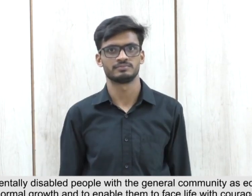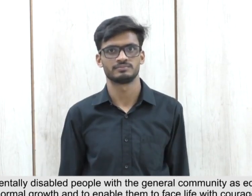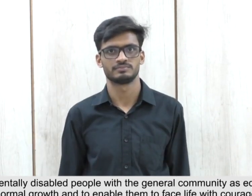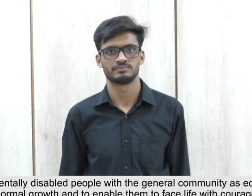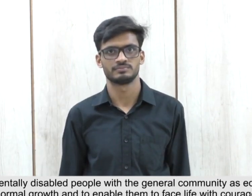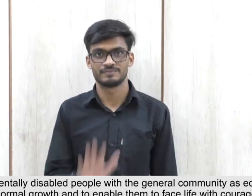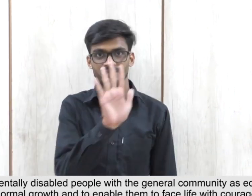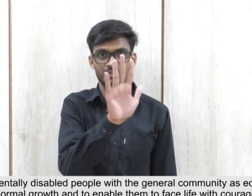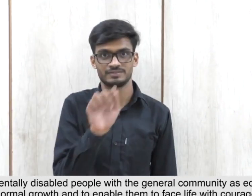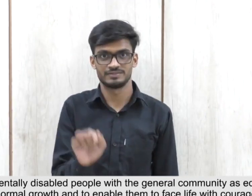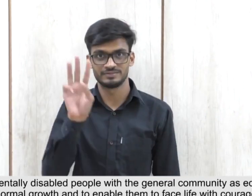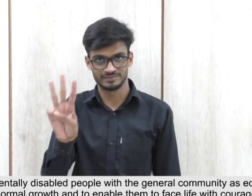them to face life with courage and confidence.